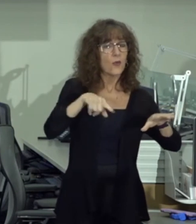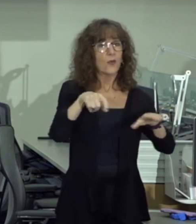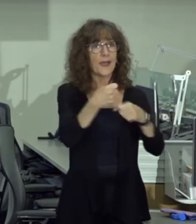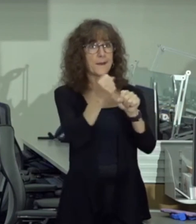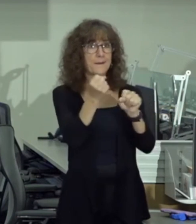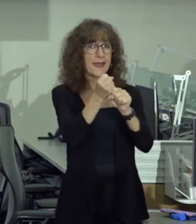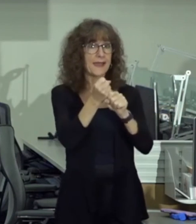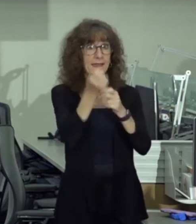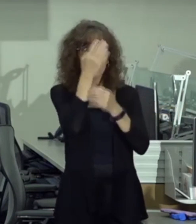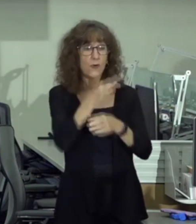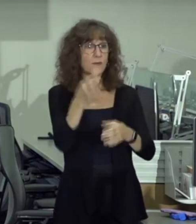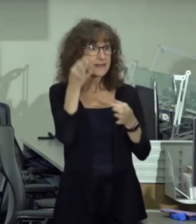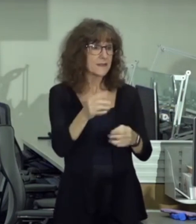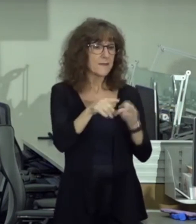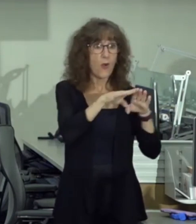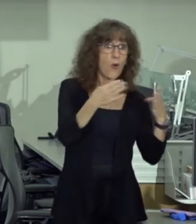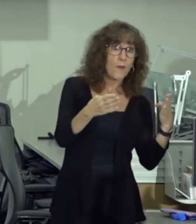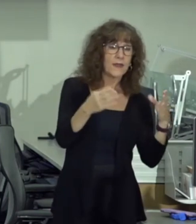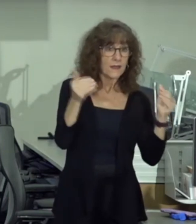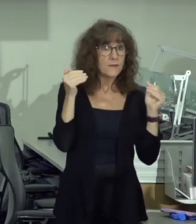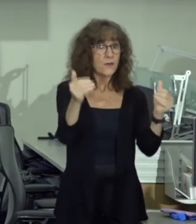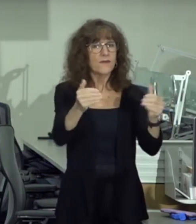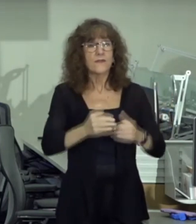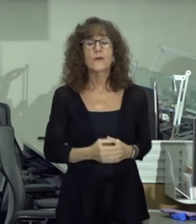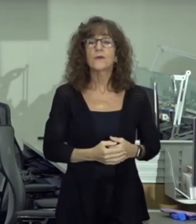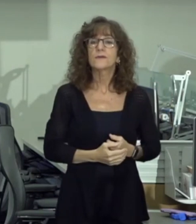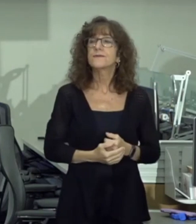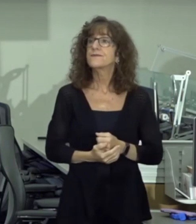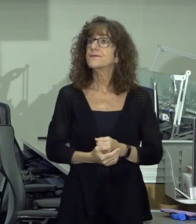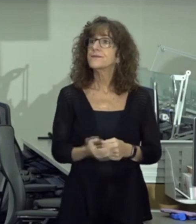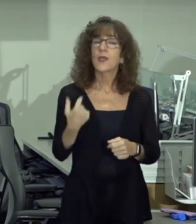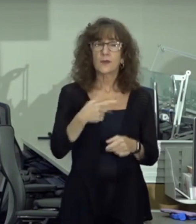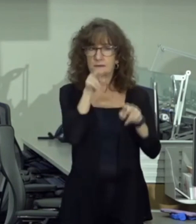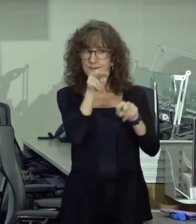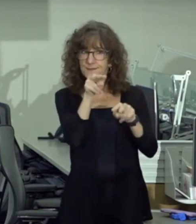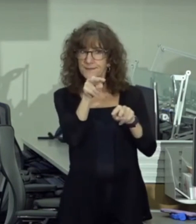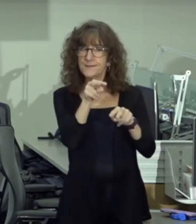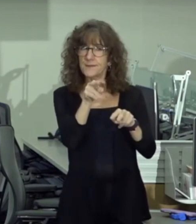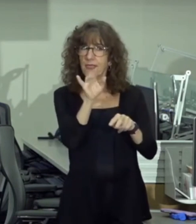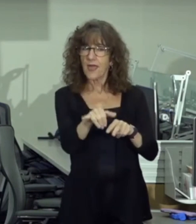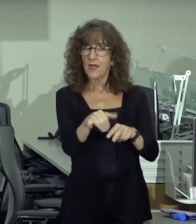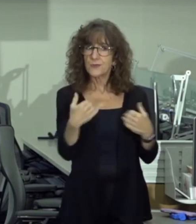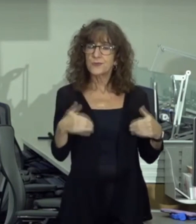make informed decisions about reopening and moving forward. And we keep a careful eye on this.